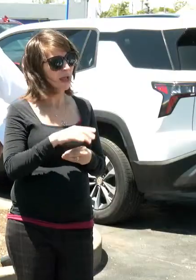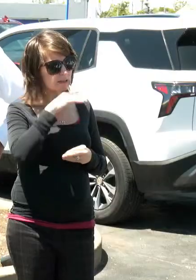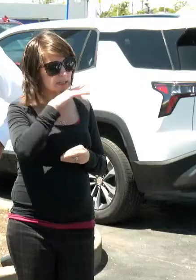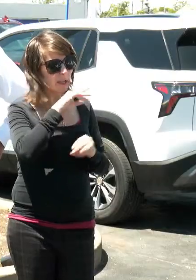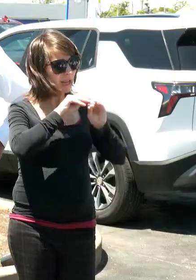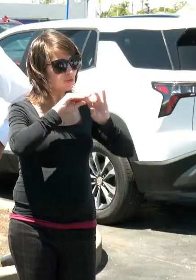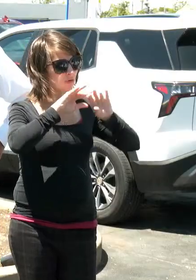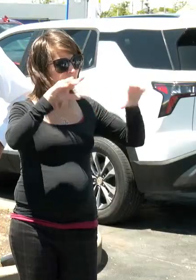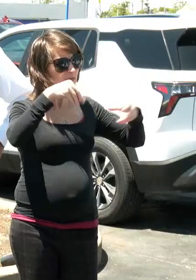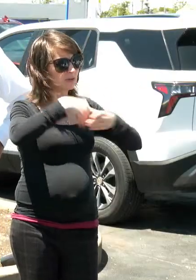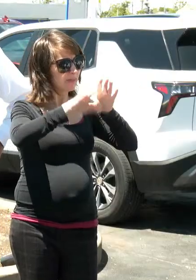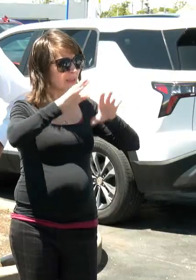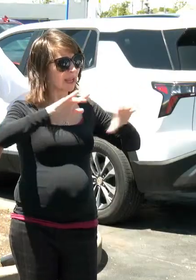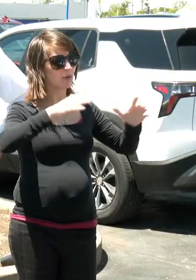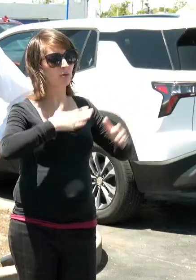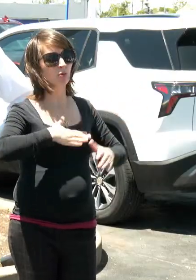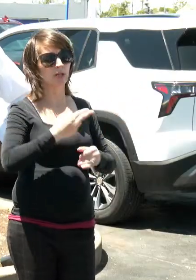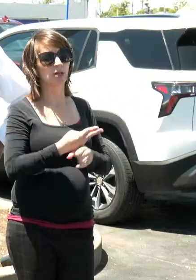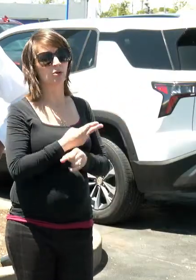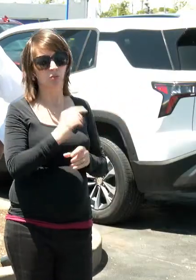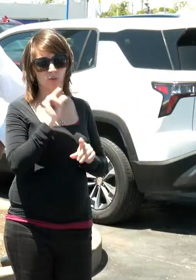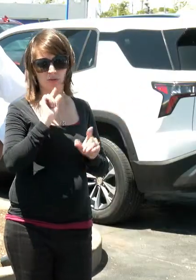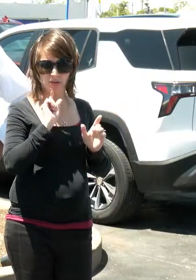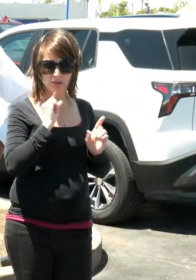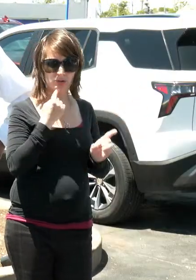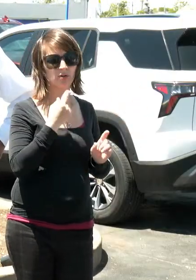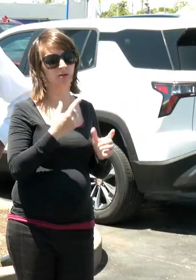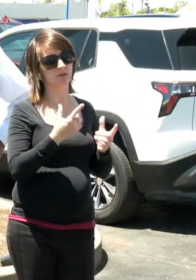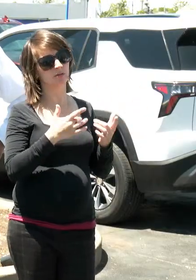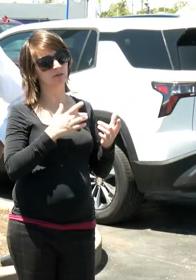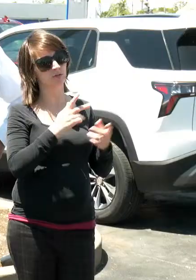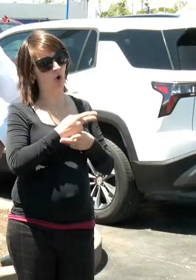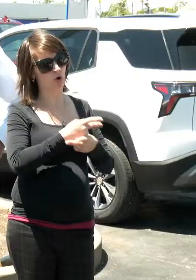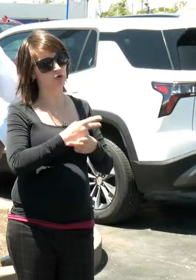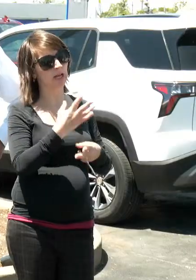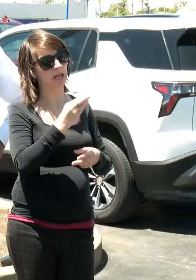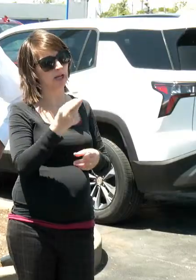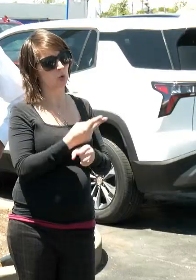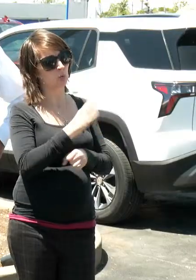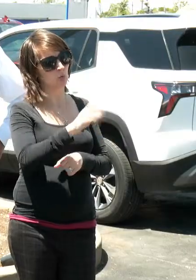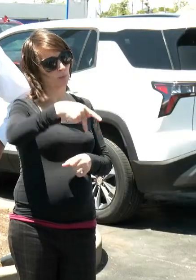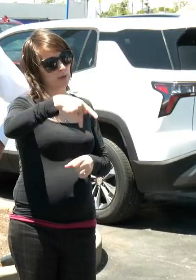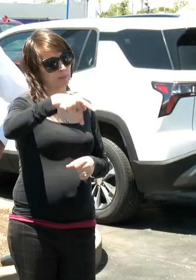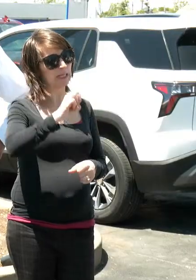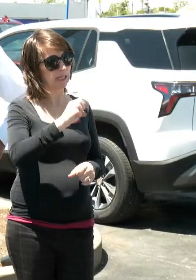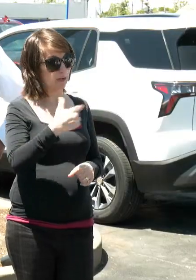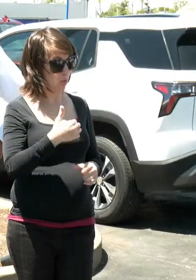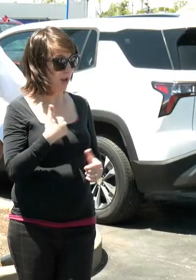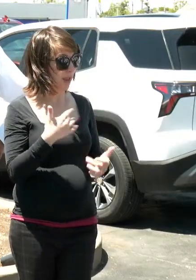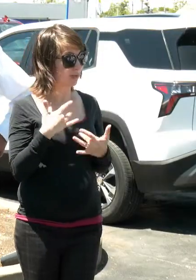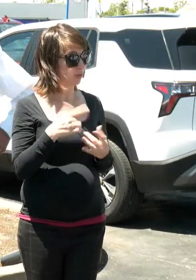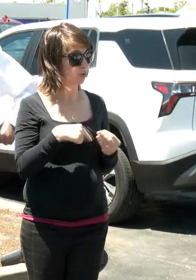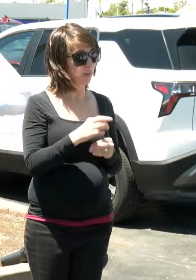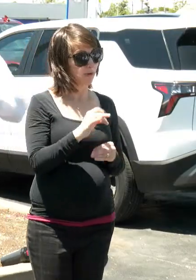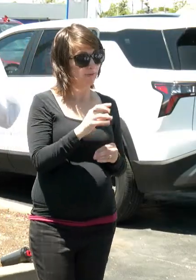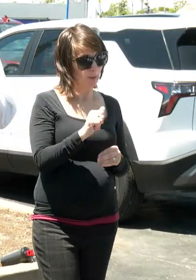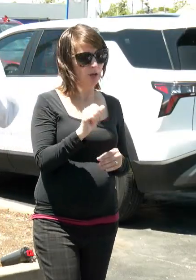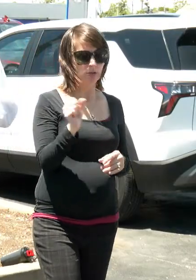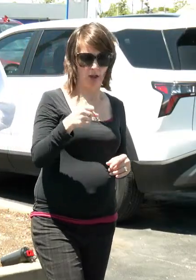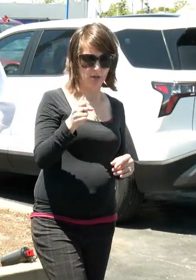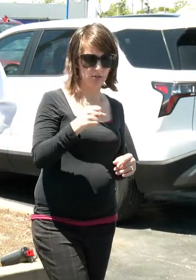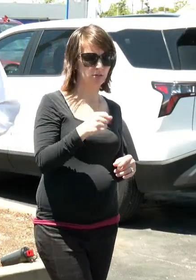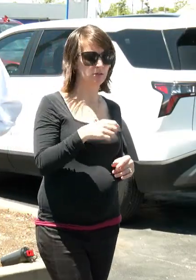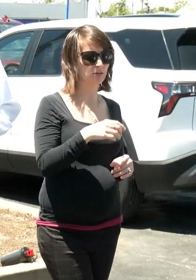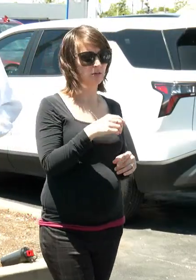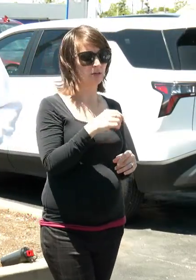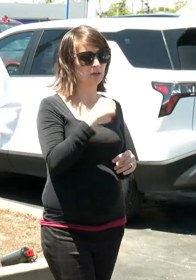everyone, exercise extreme caution and use the PPE. Number two, do I have concerns about FEMA? Yes. I mean, look,